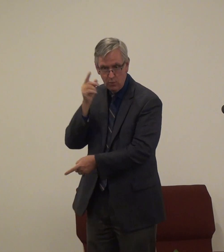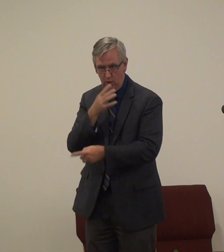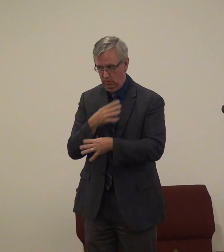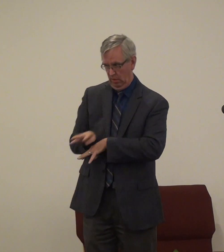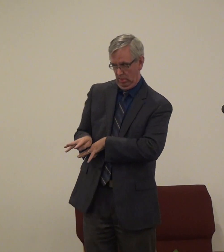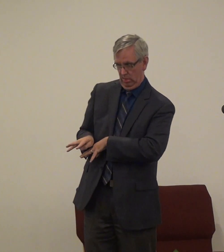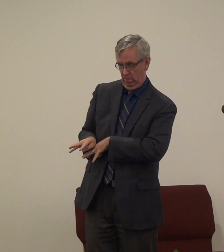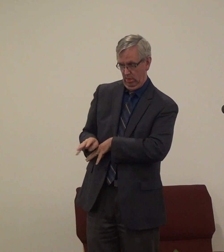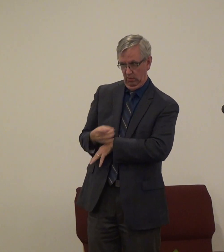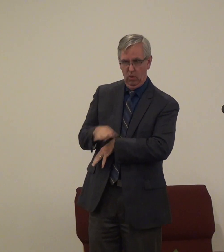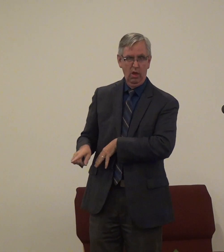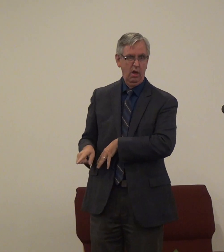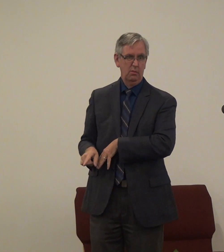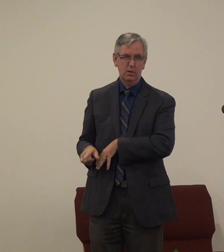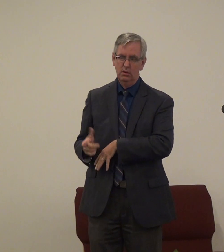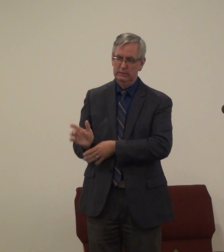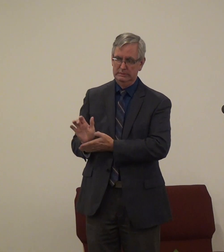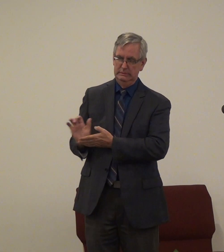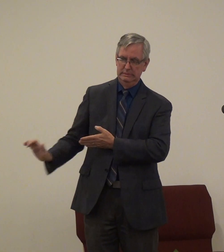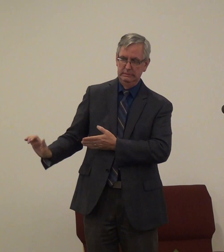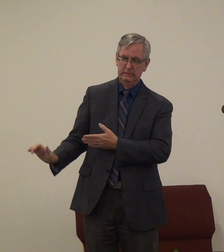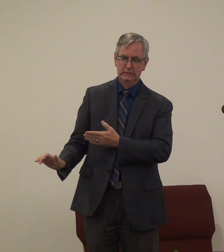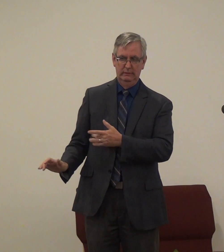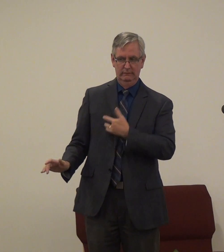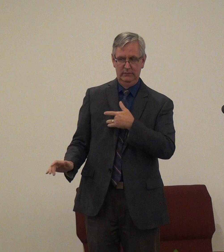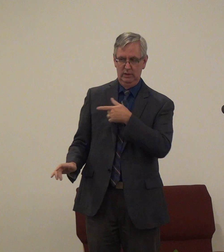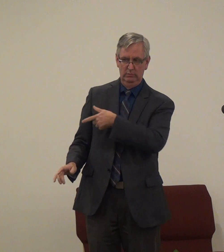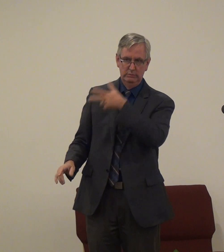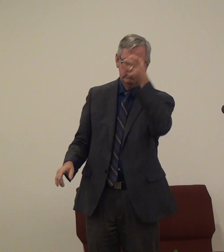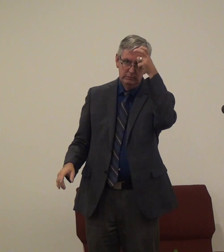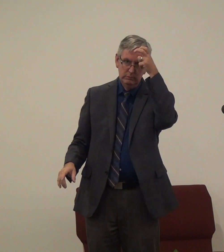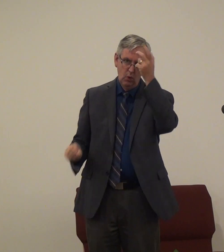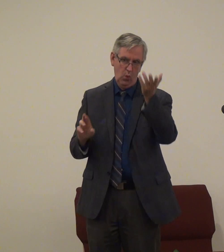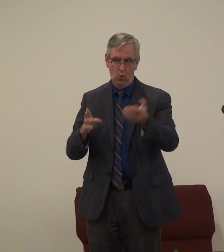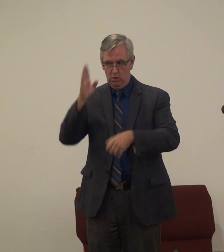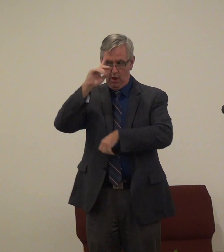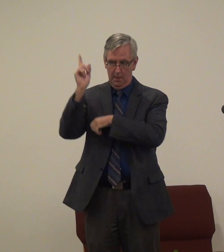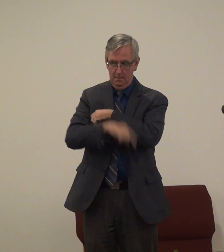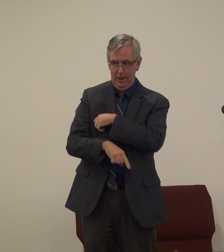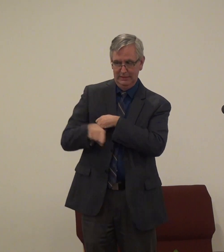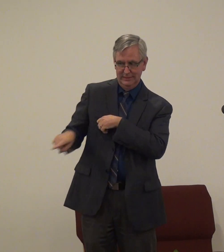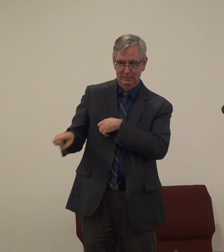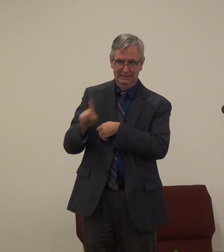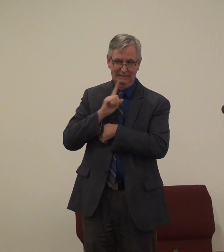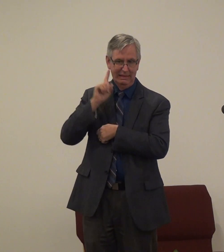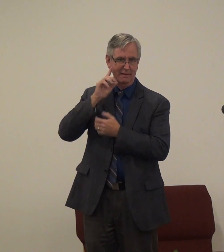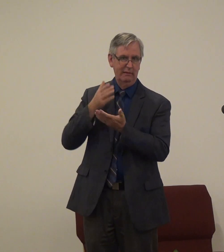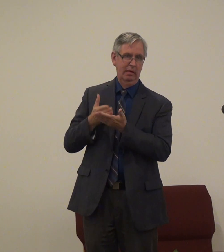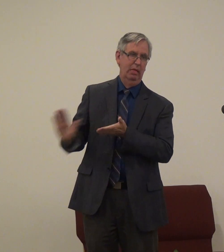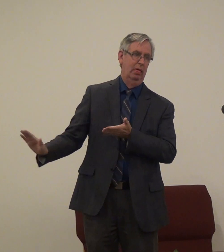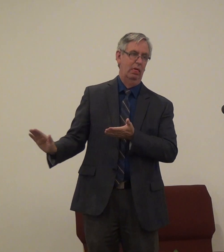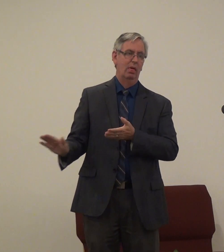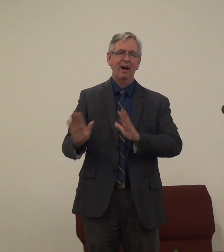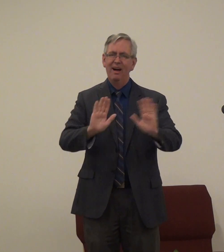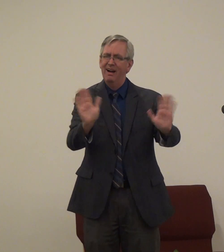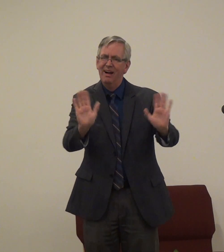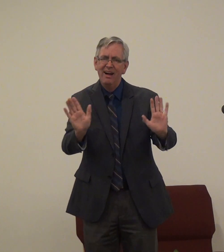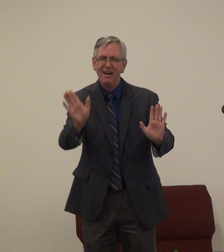to get them to accept this deaf little boy, and they don't want him in church. They think maybe he's demon-possessed or God has punished